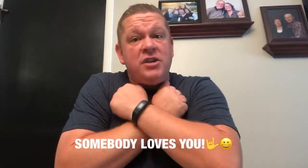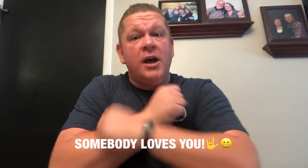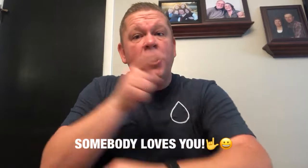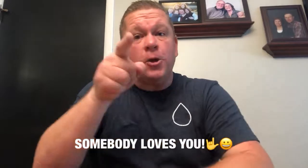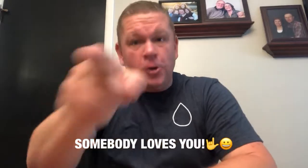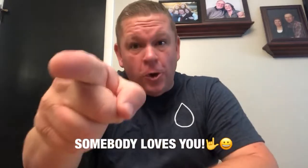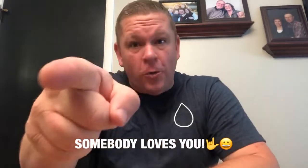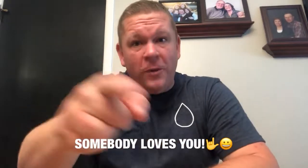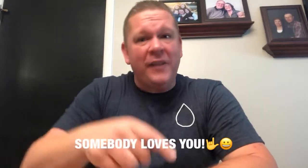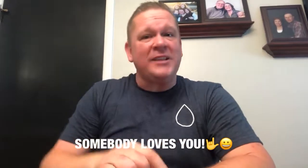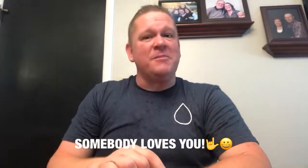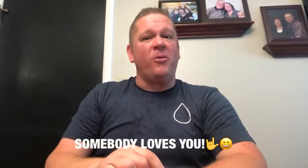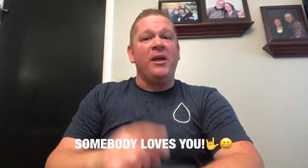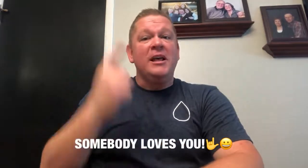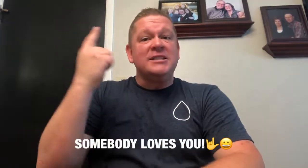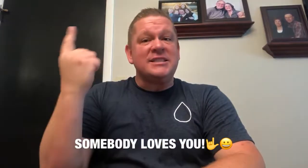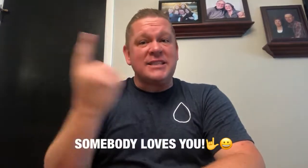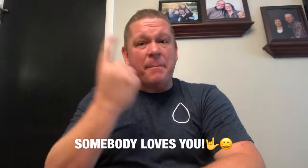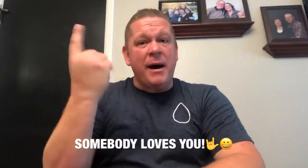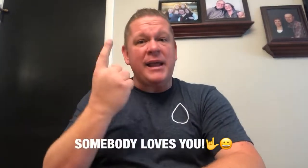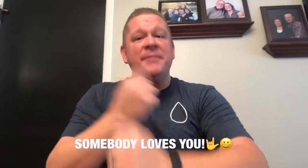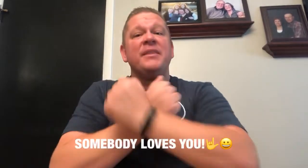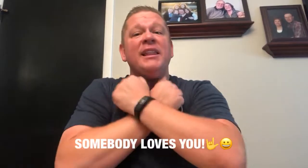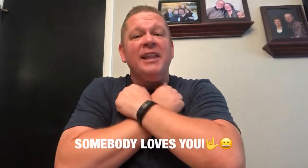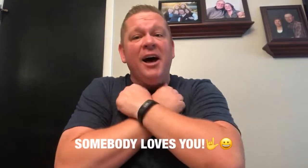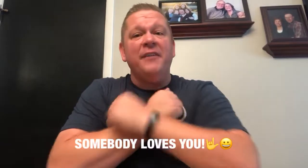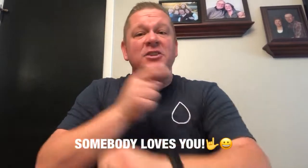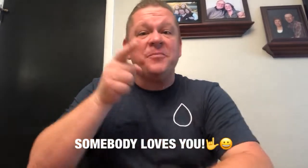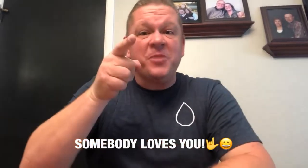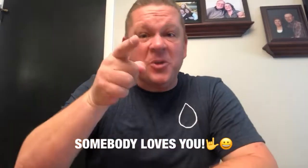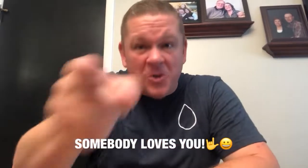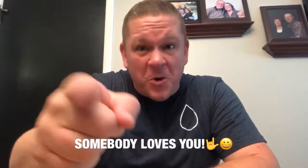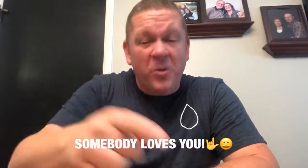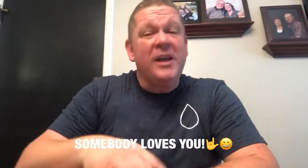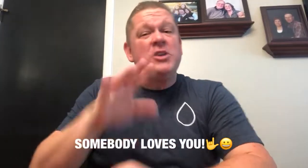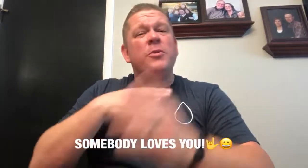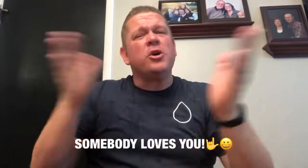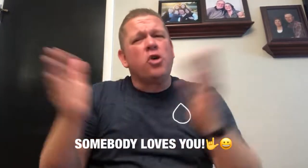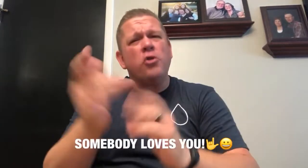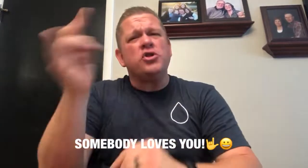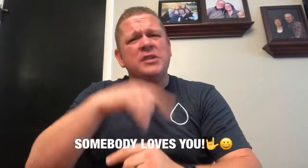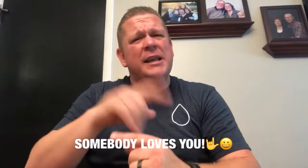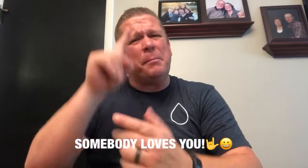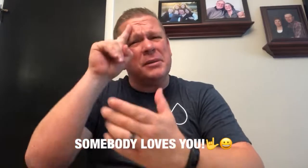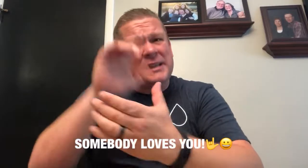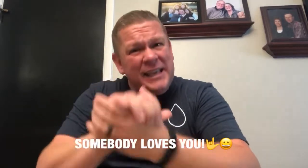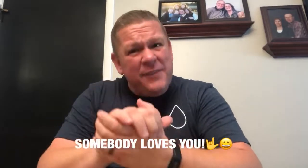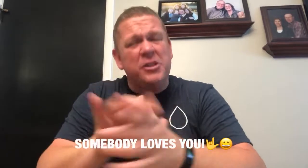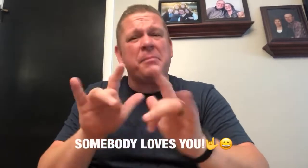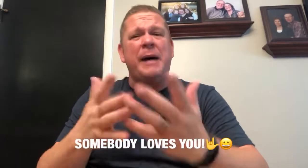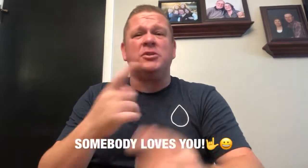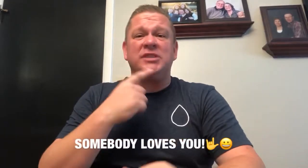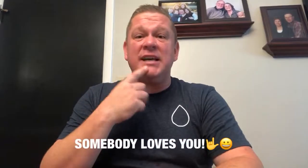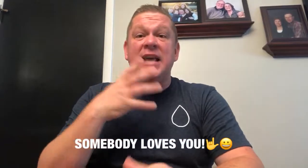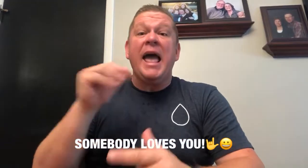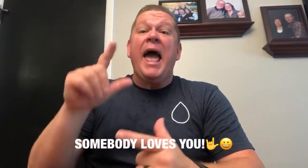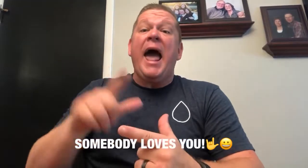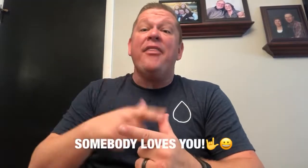you. And that's the point. Somebody loves you. So I want to encourage you today to believe what the Bible says and